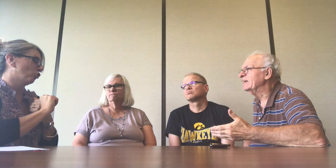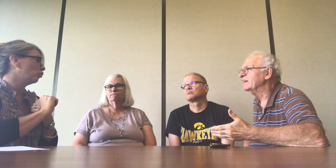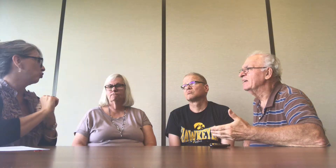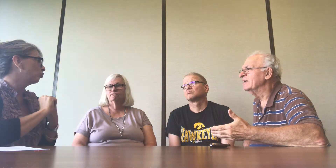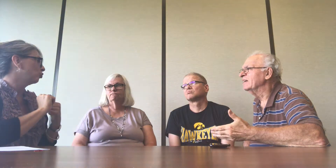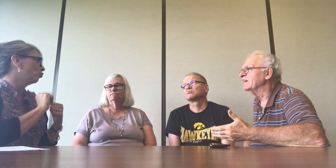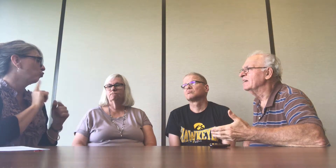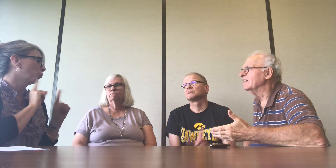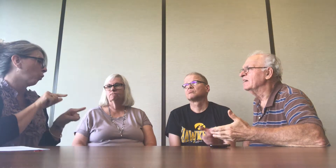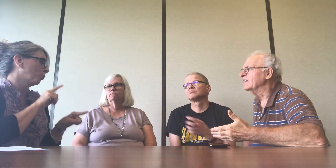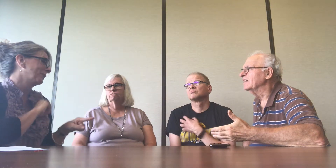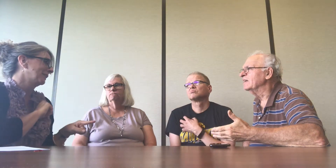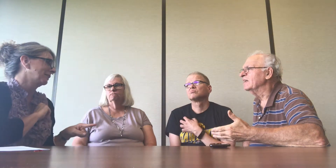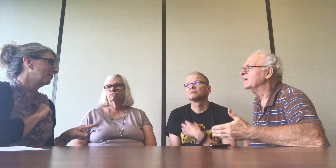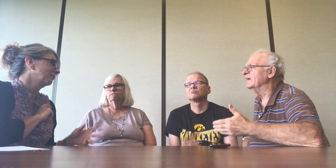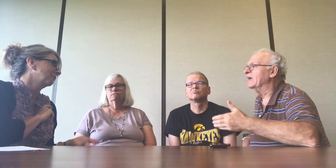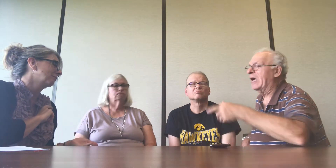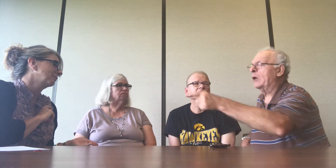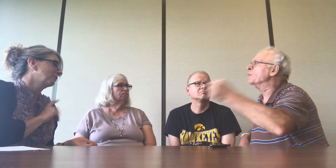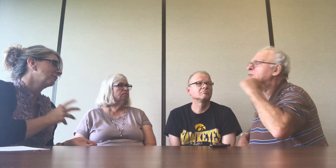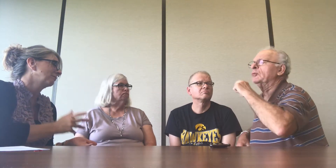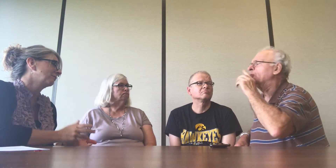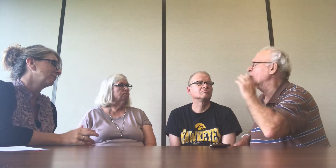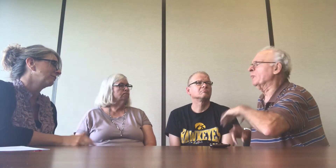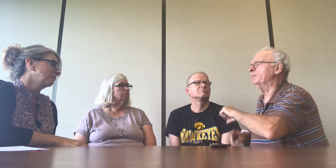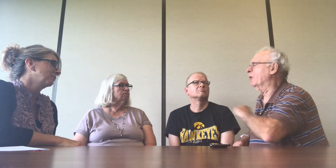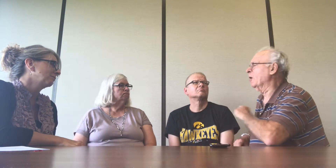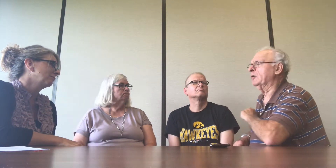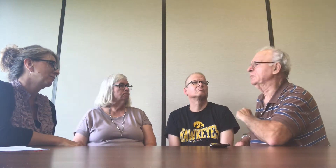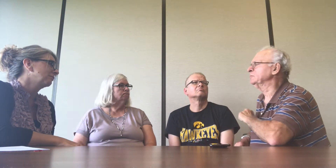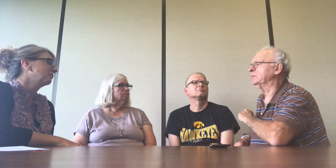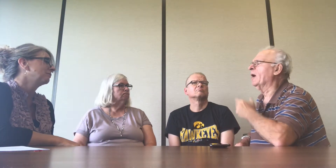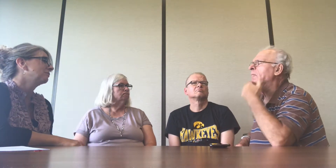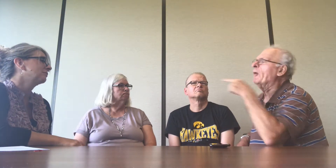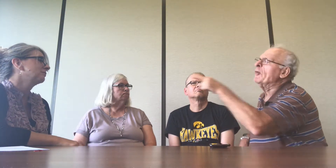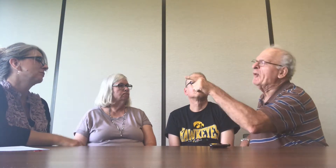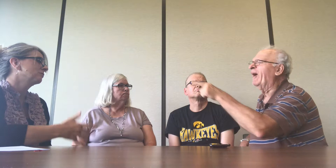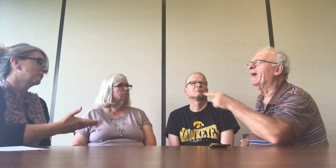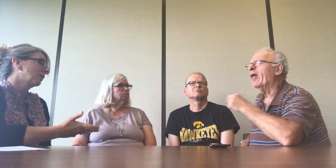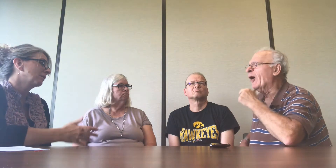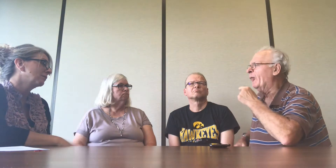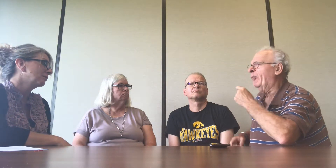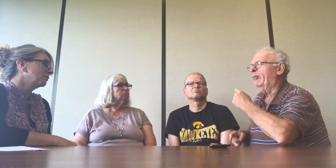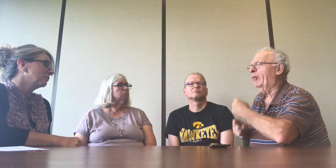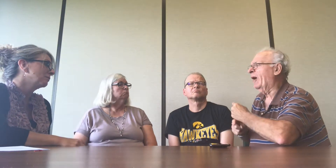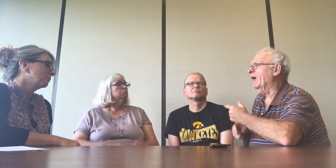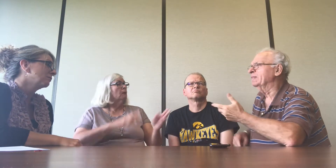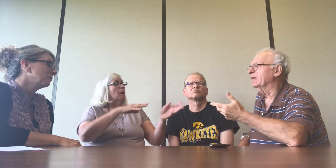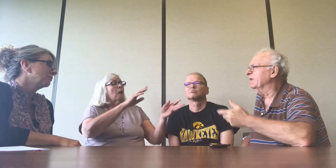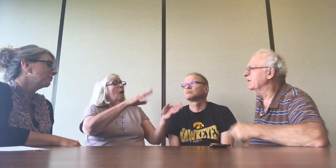Jennifer, if it is serious and dangerous, they should report it to the police first.